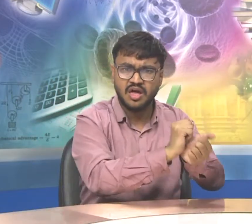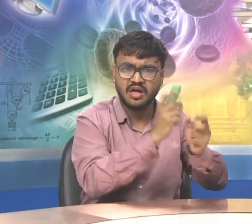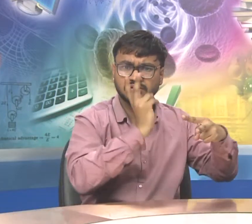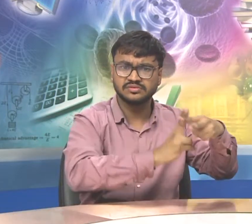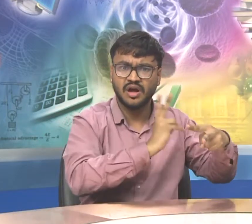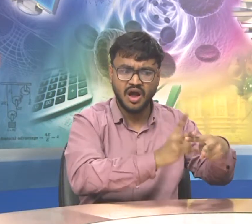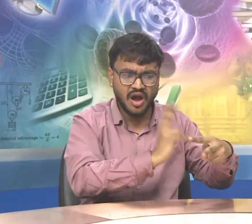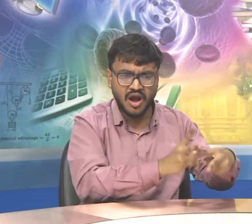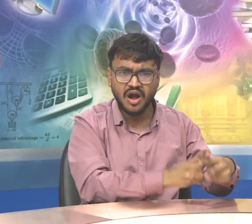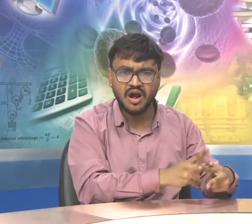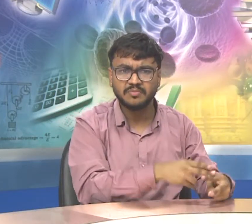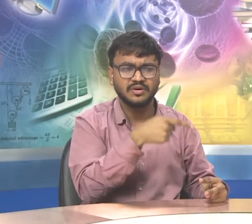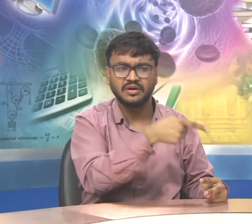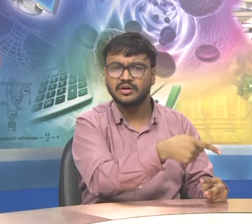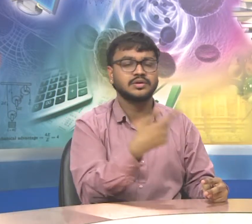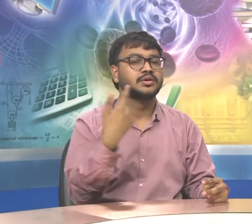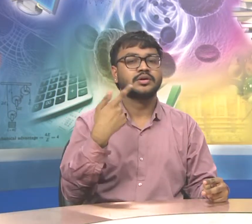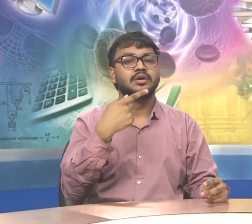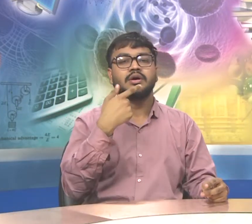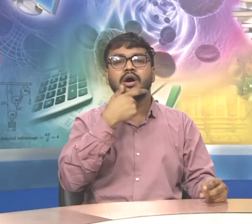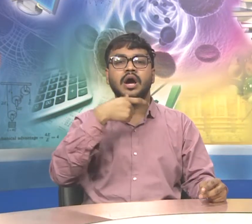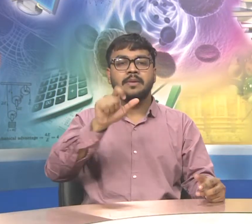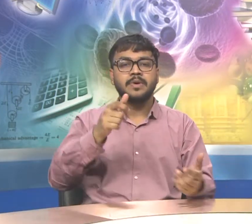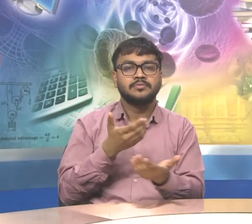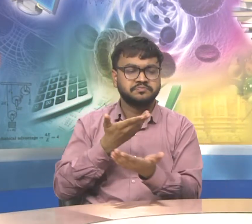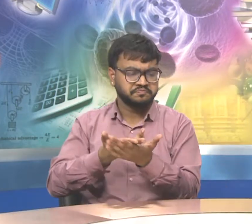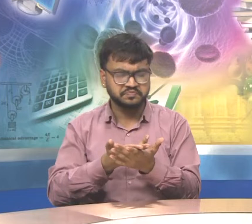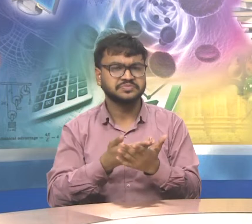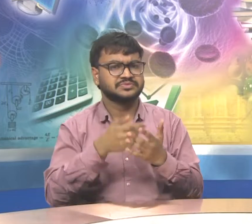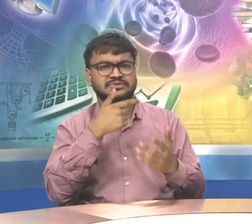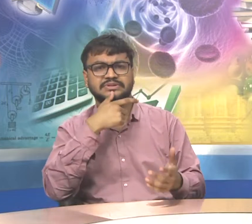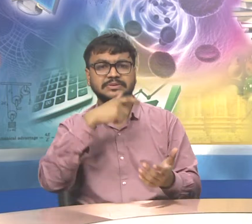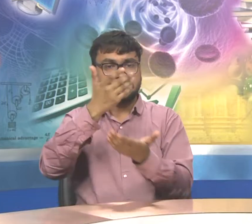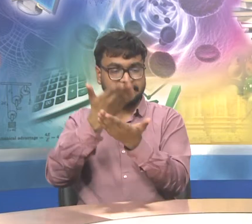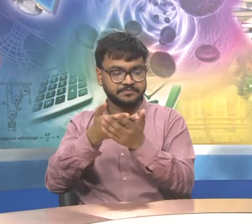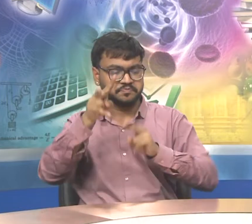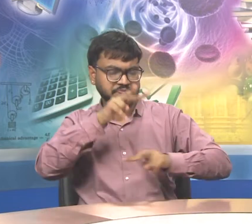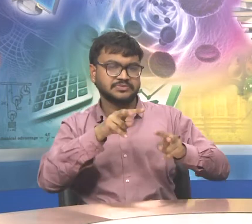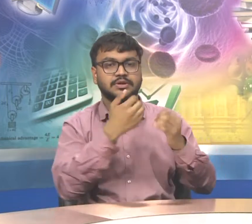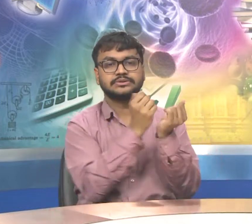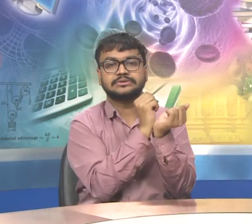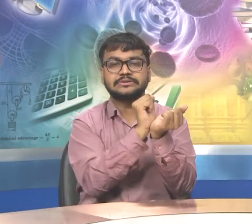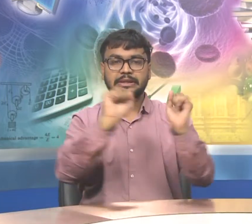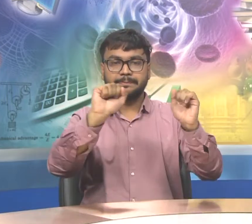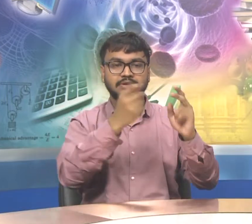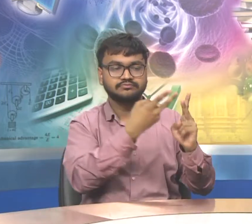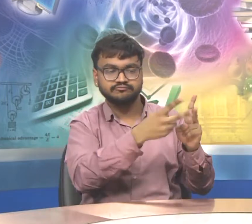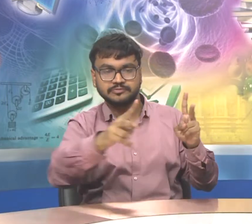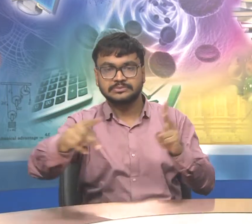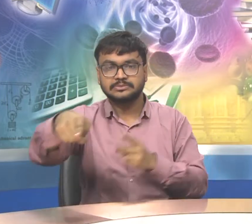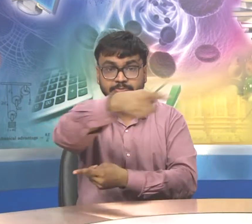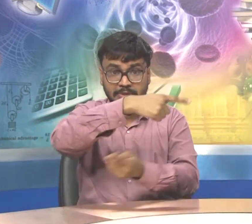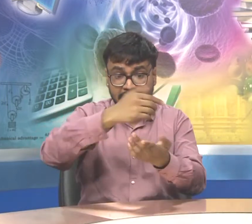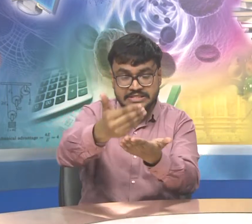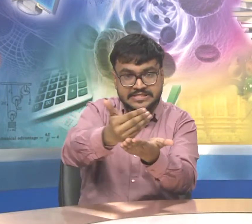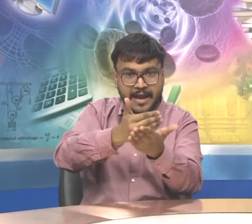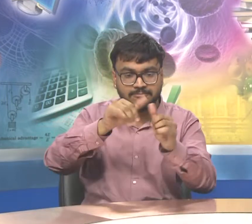momentous decisions, though what is called judicial activism.